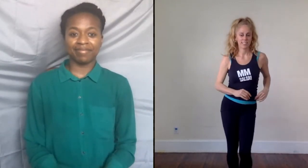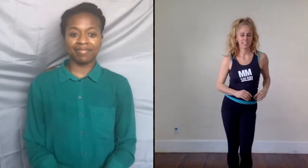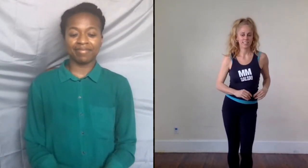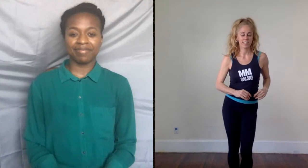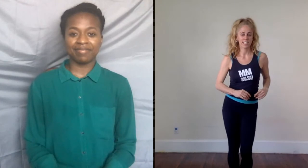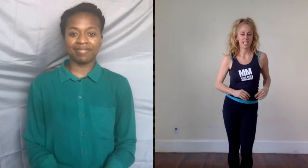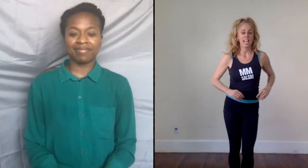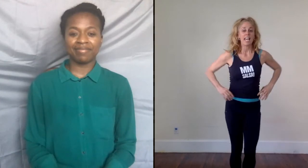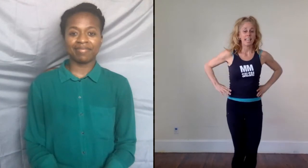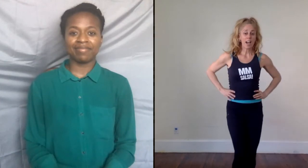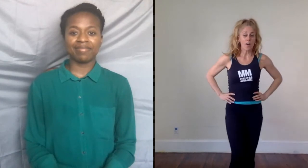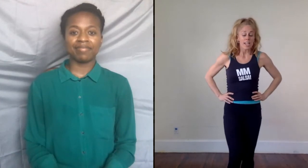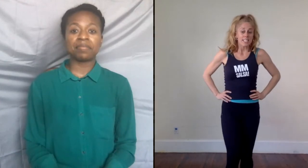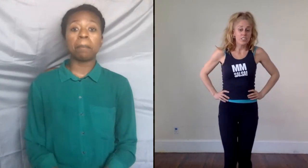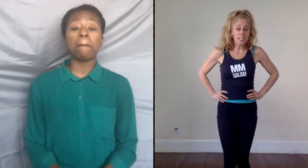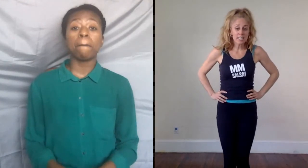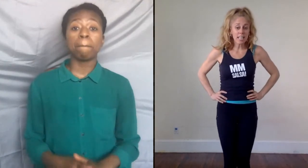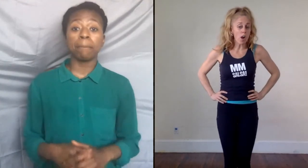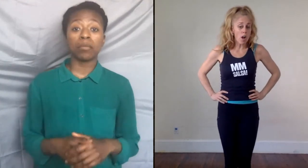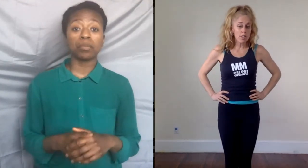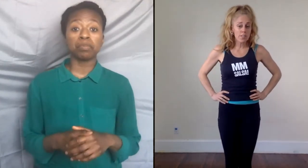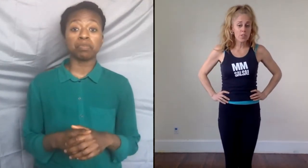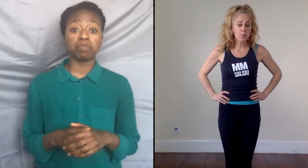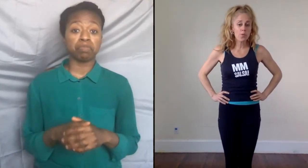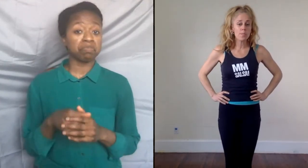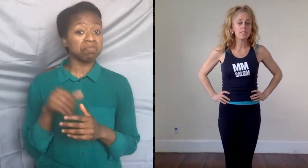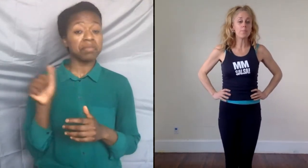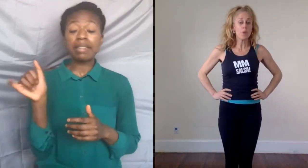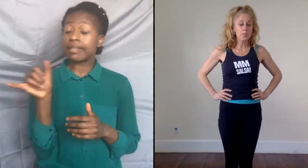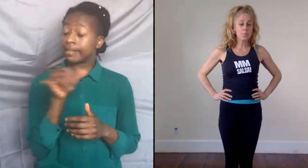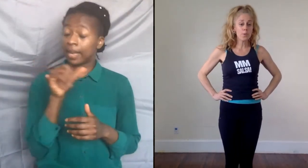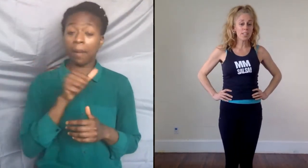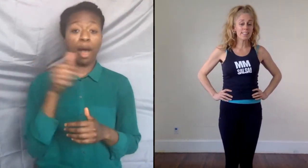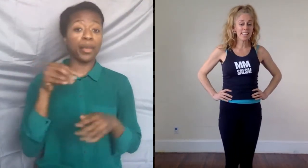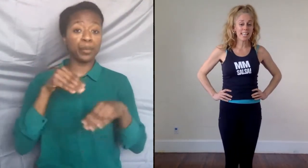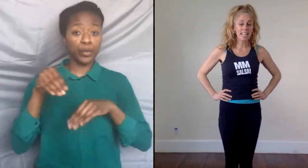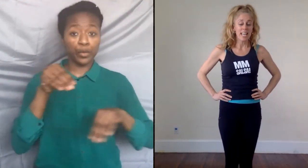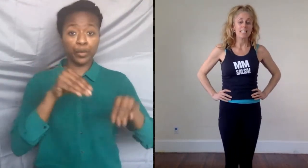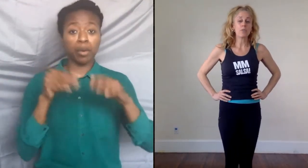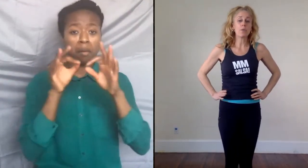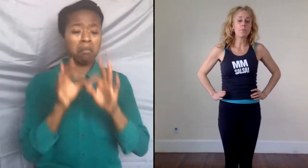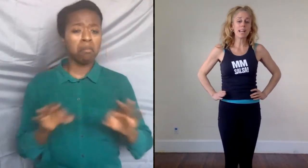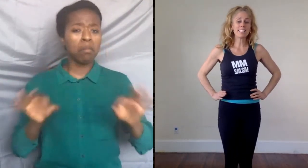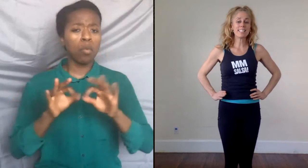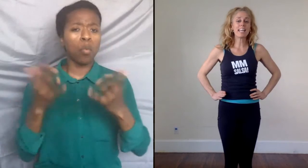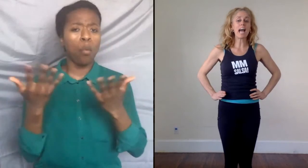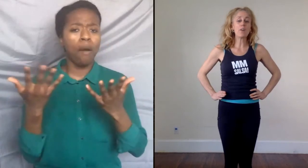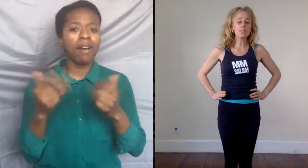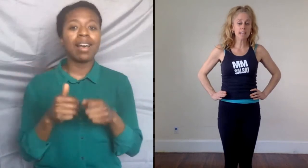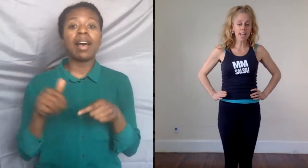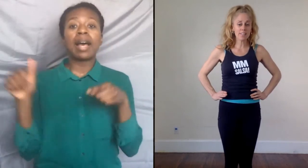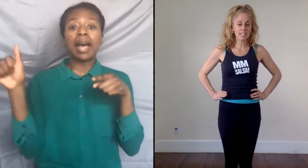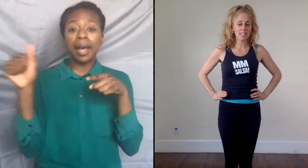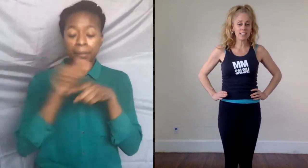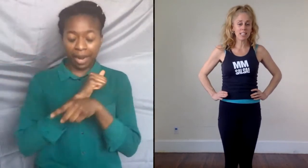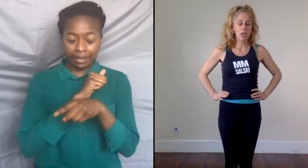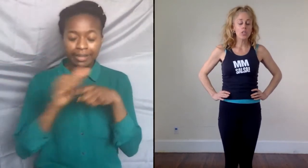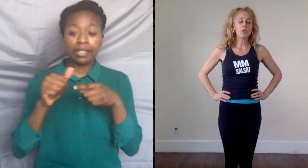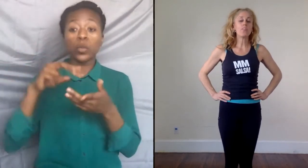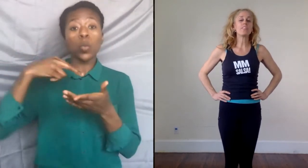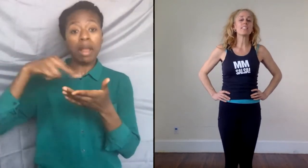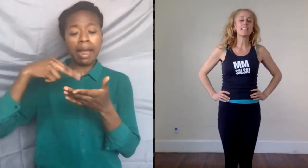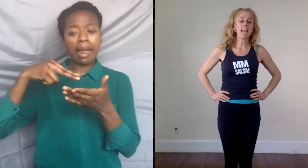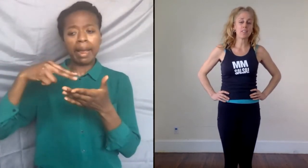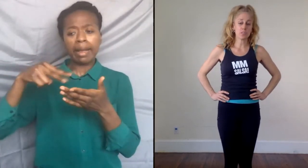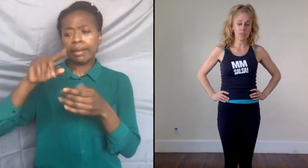Now, just like all of the other movements, the most important thing is that we're practicing it outside of dancing